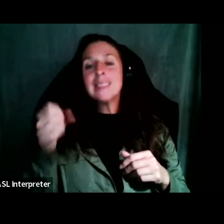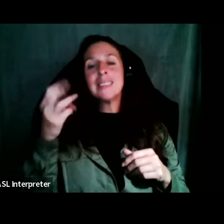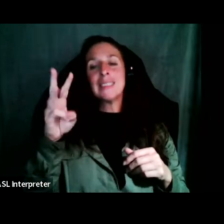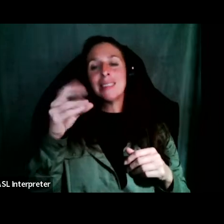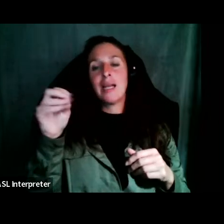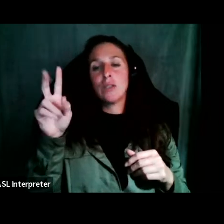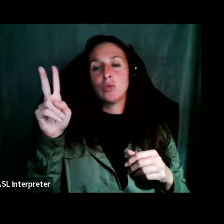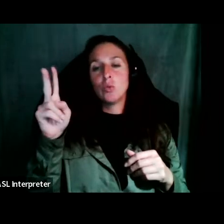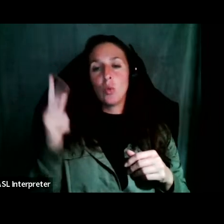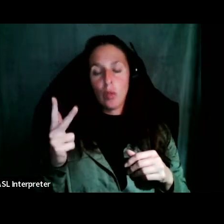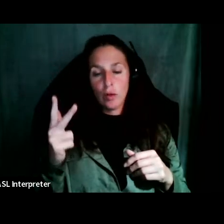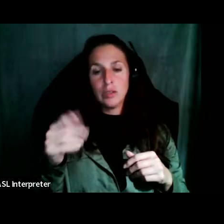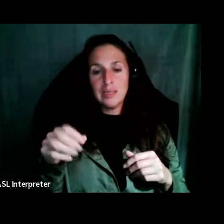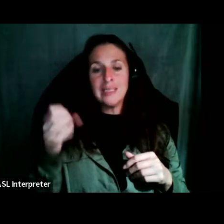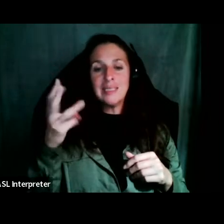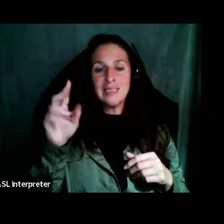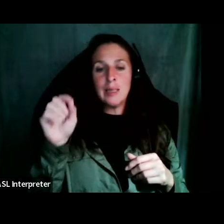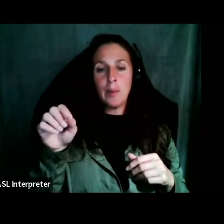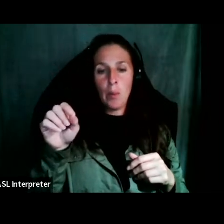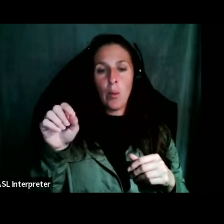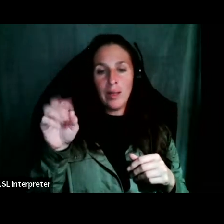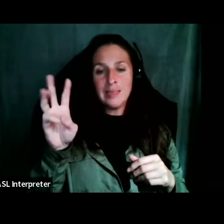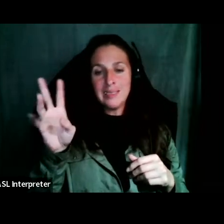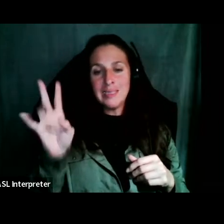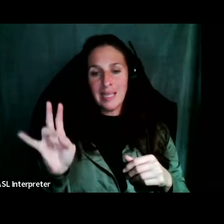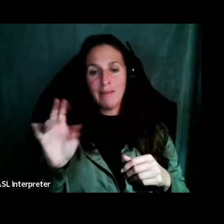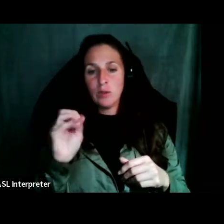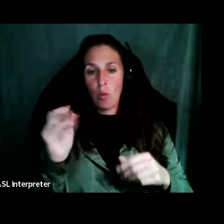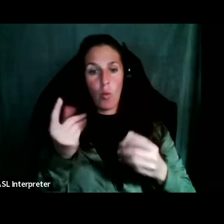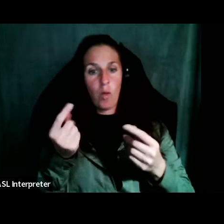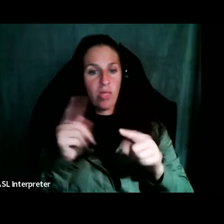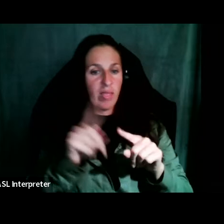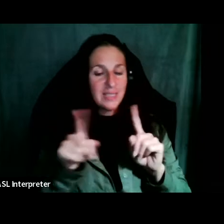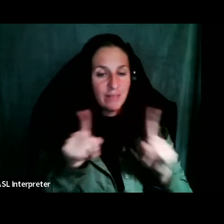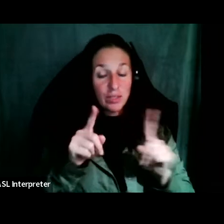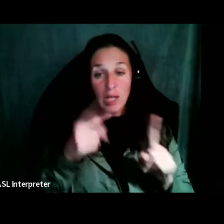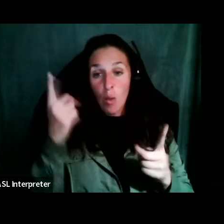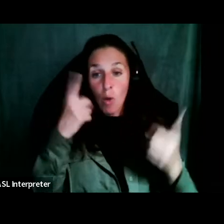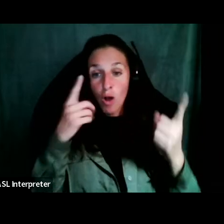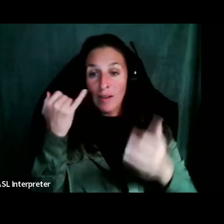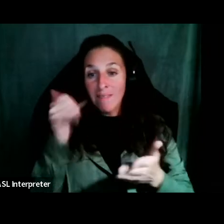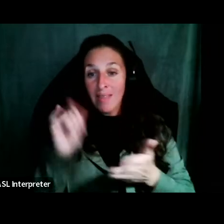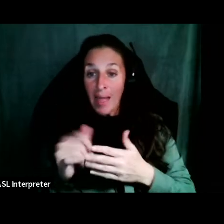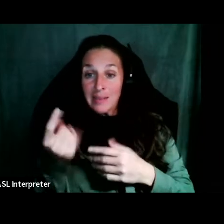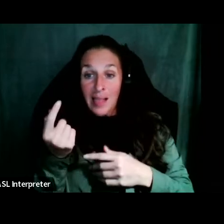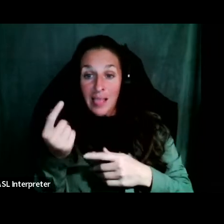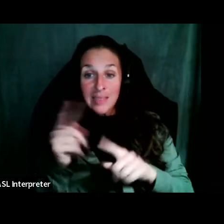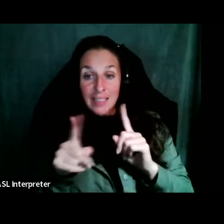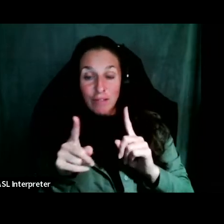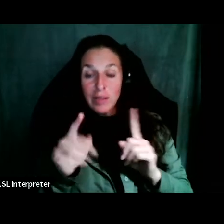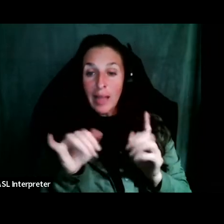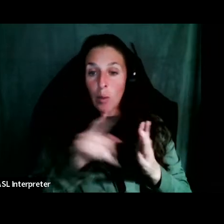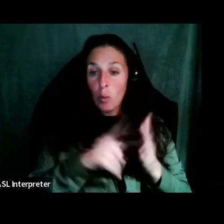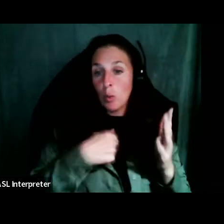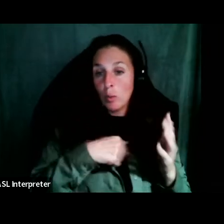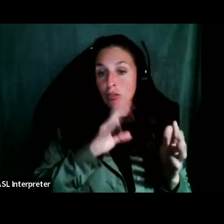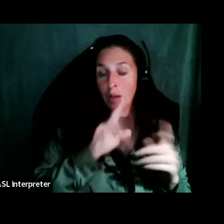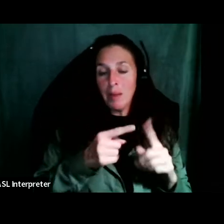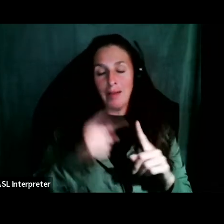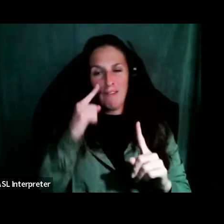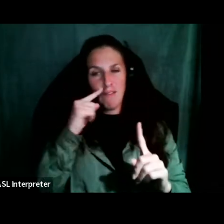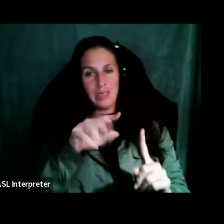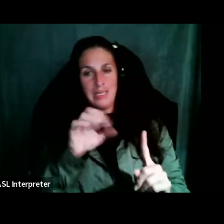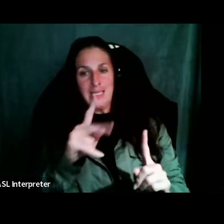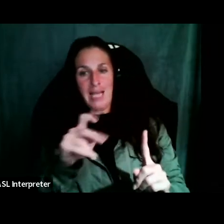2/3, 16.67. So then so that difference, I wonder if that's the little bit that we were trying to So think about. I think for the sake of time, I'm hearing